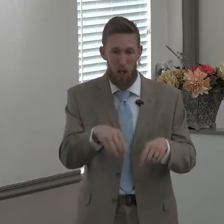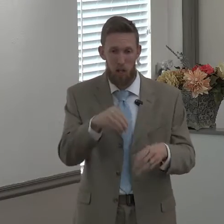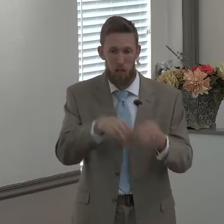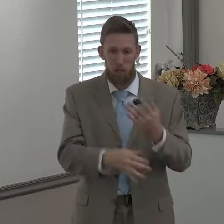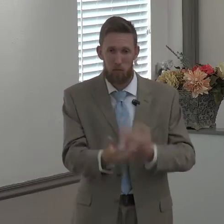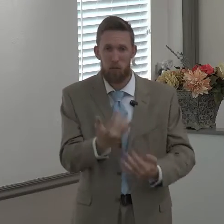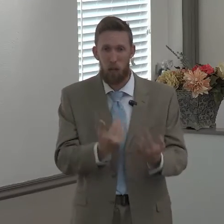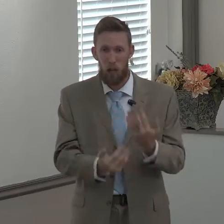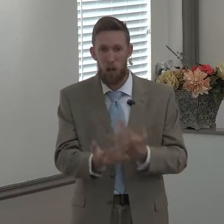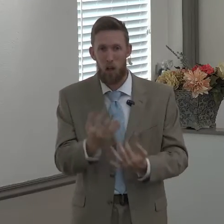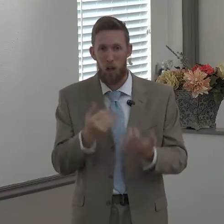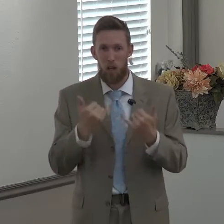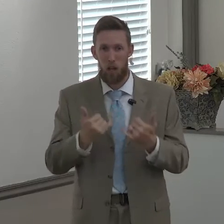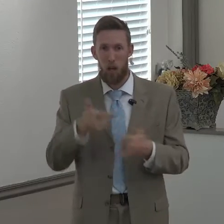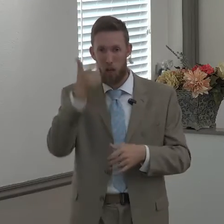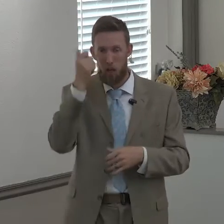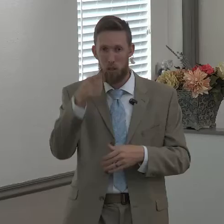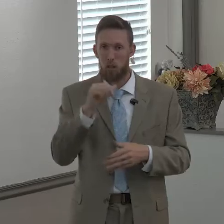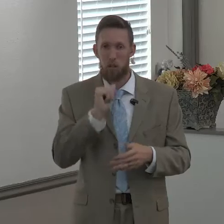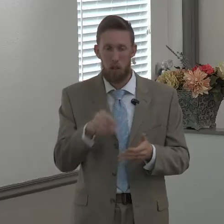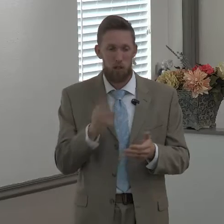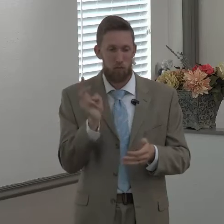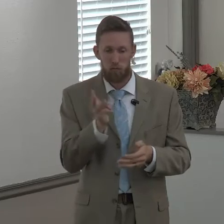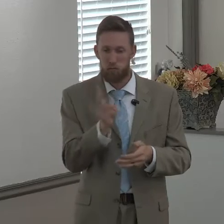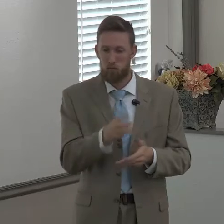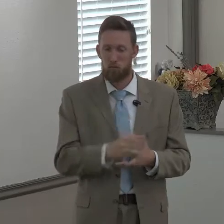Been burning in hell since 1978.